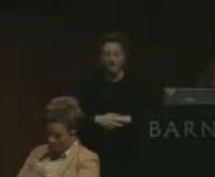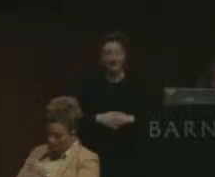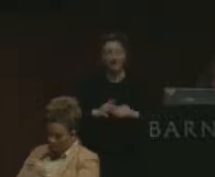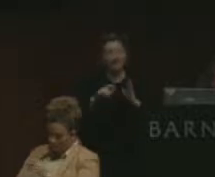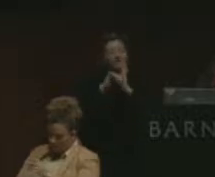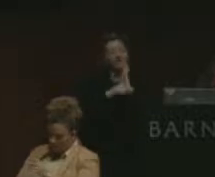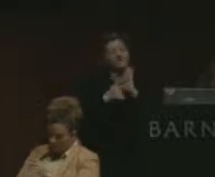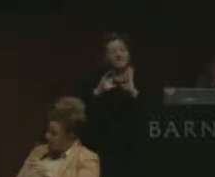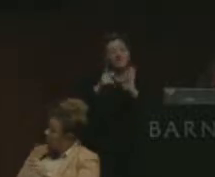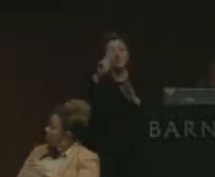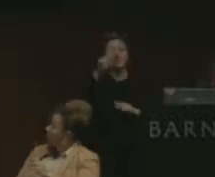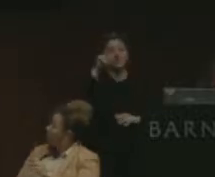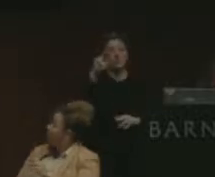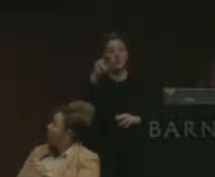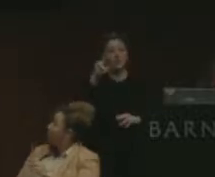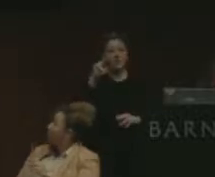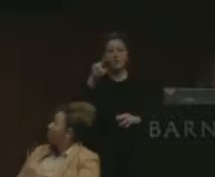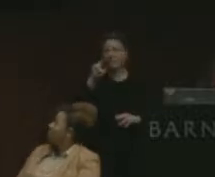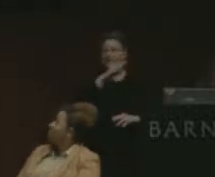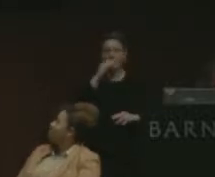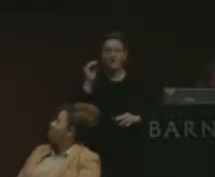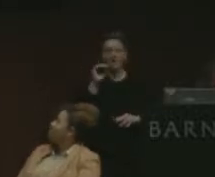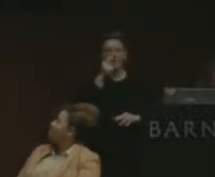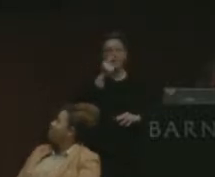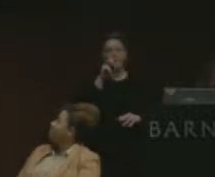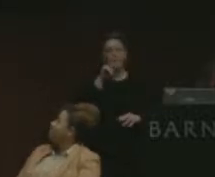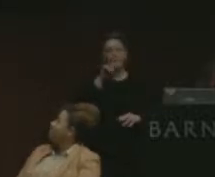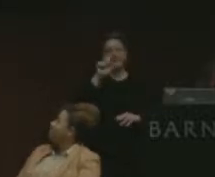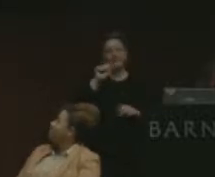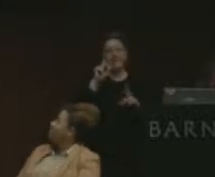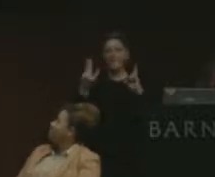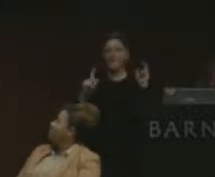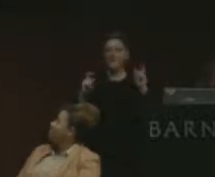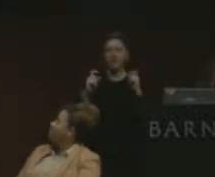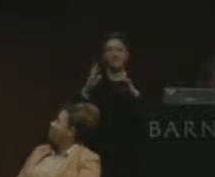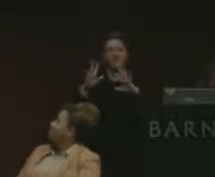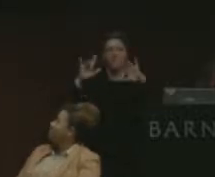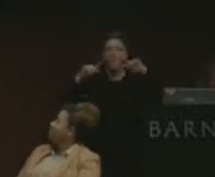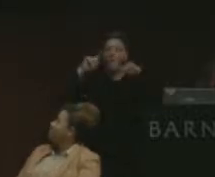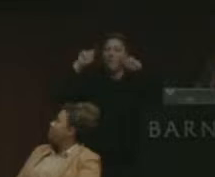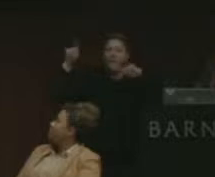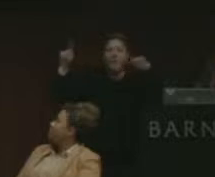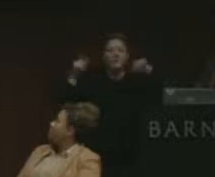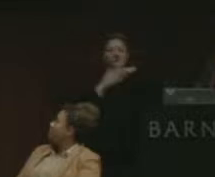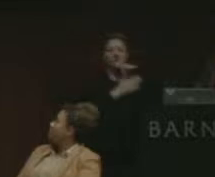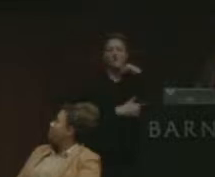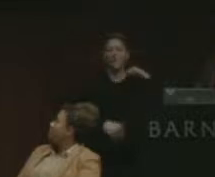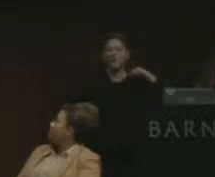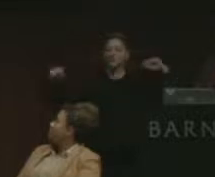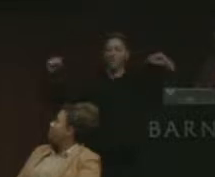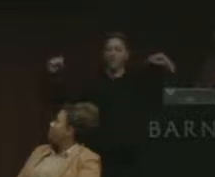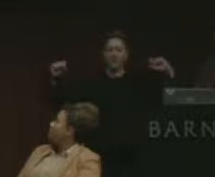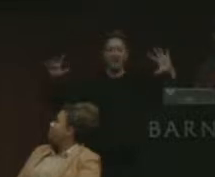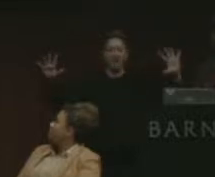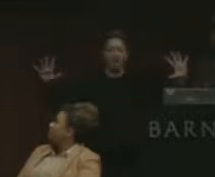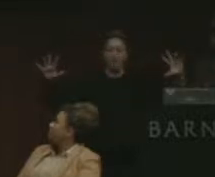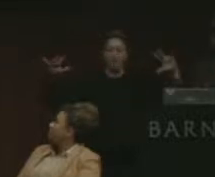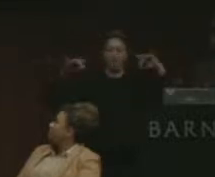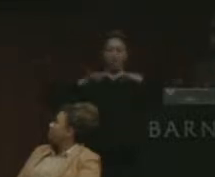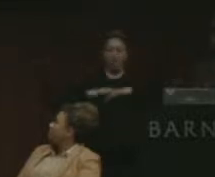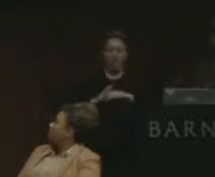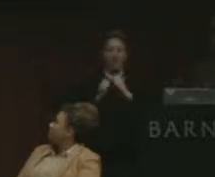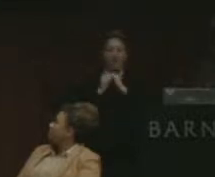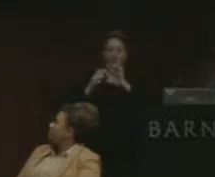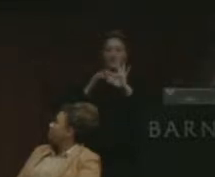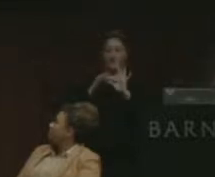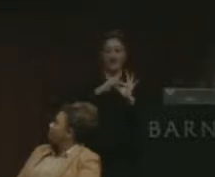quickly, in the United Nations in Geneva, women from countries came together in ways that wouldn't have been seen because of